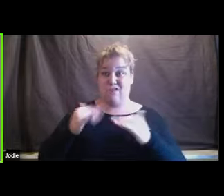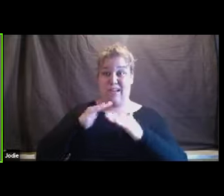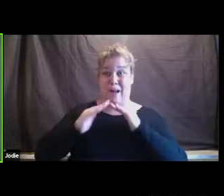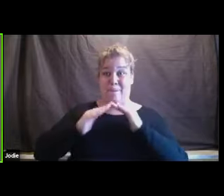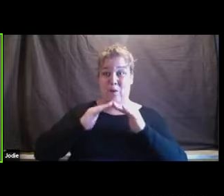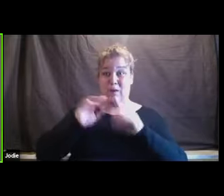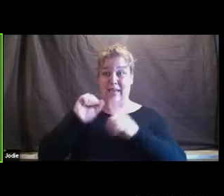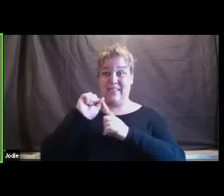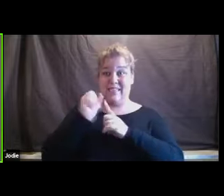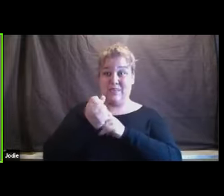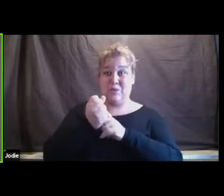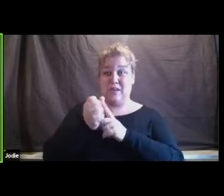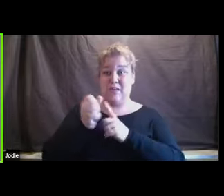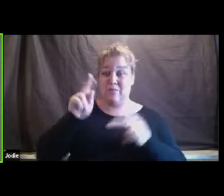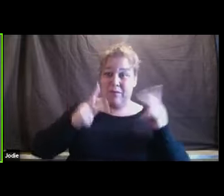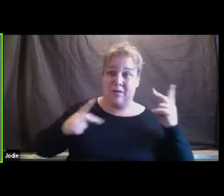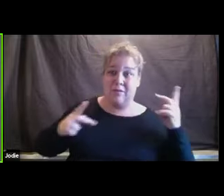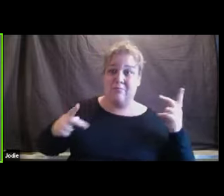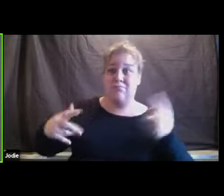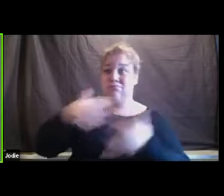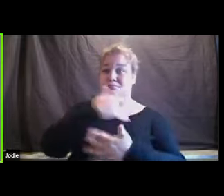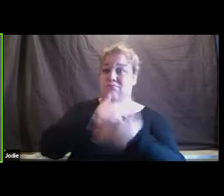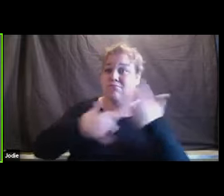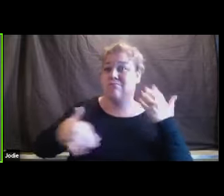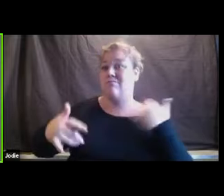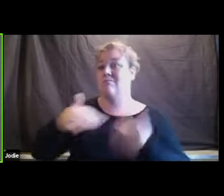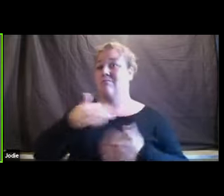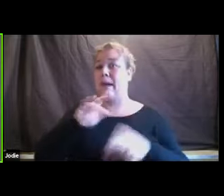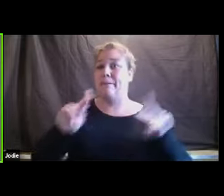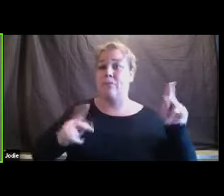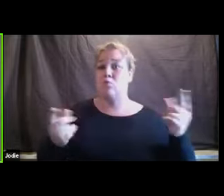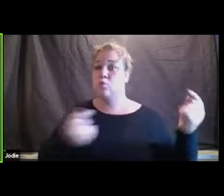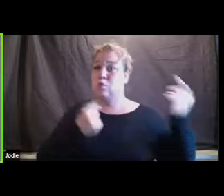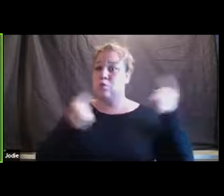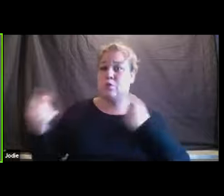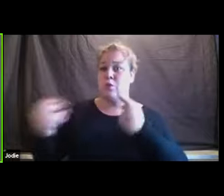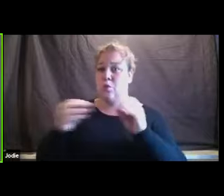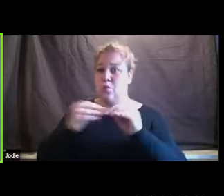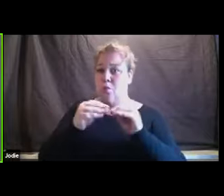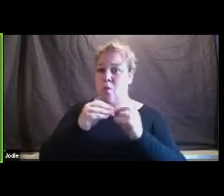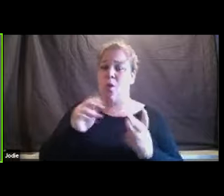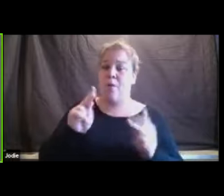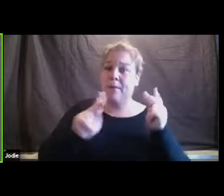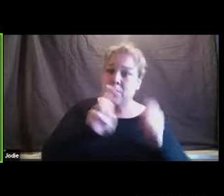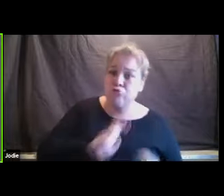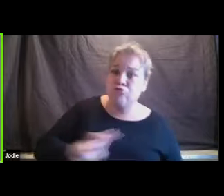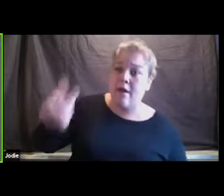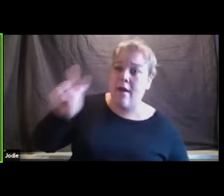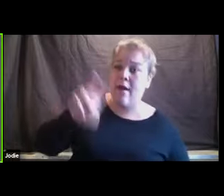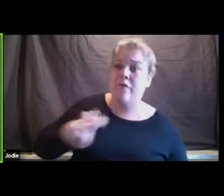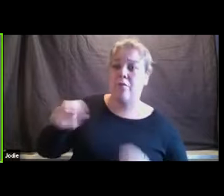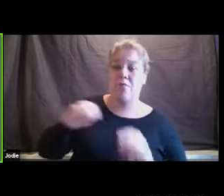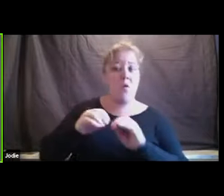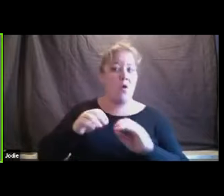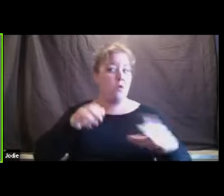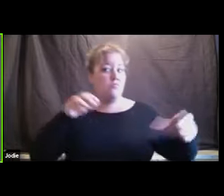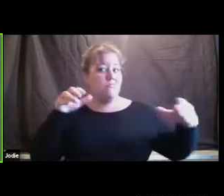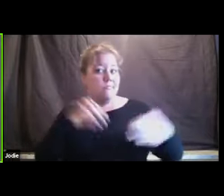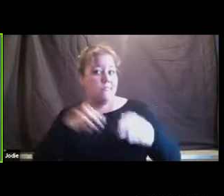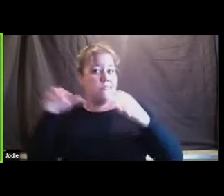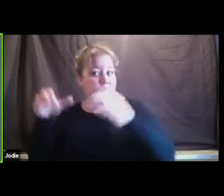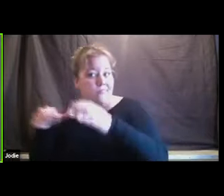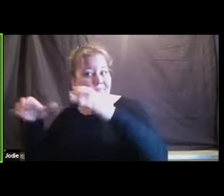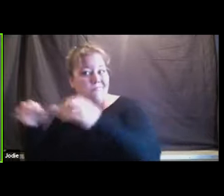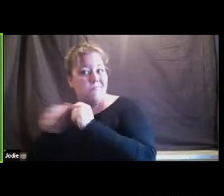where, we have people moving around more. People are traveling, they're getting together, they're not wearing fabric